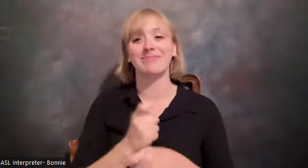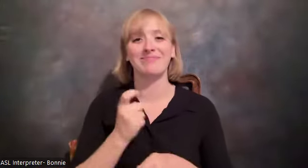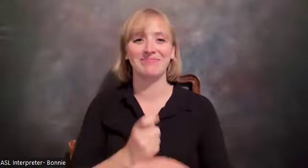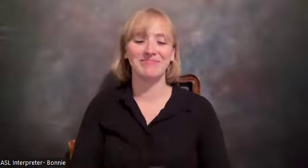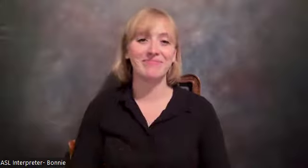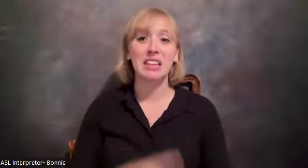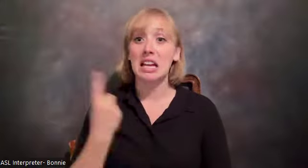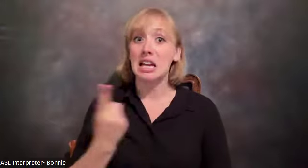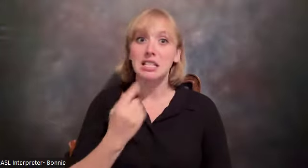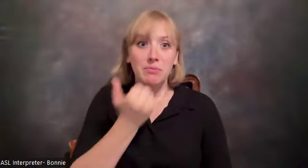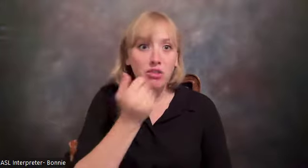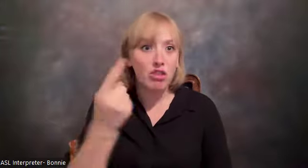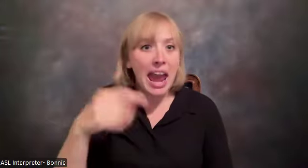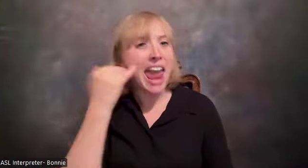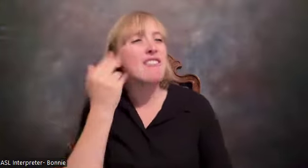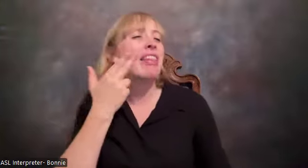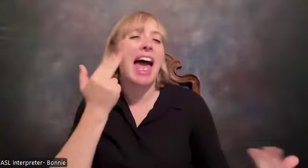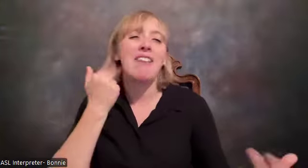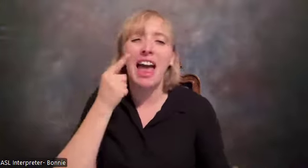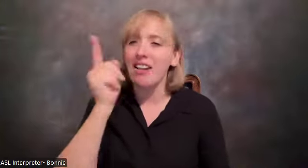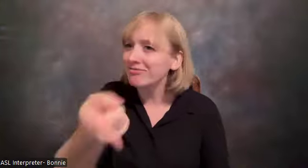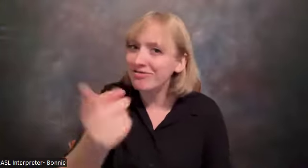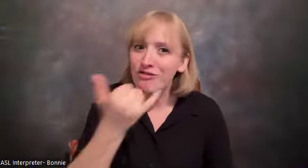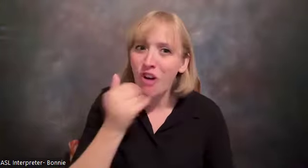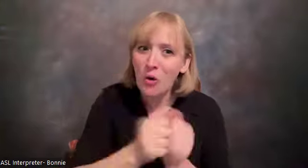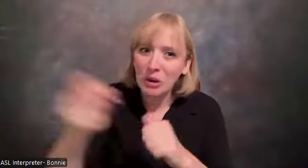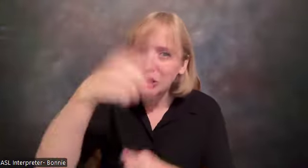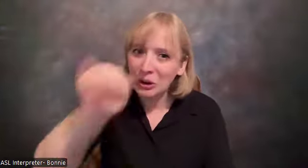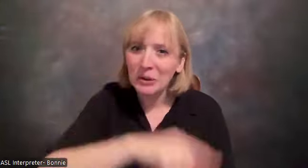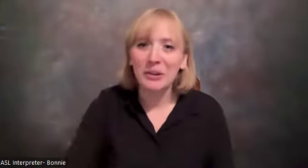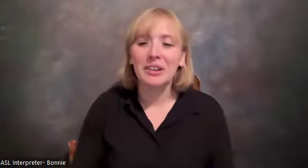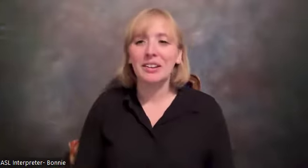There's something wrong with you guys if you think this is funny.